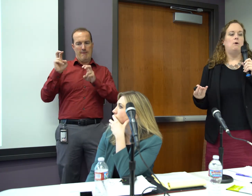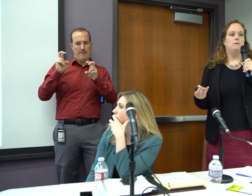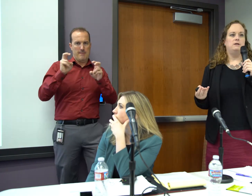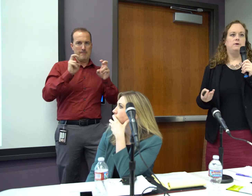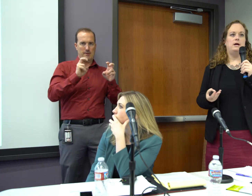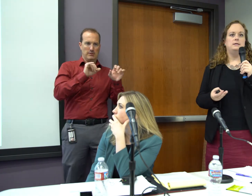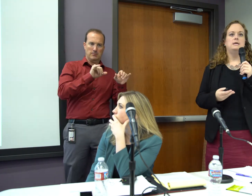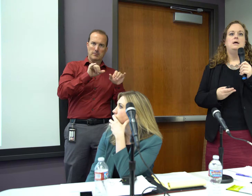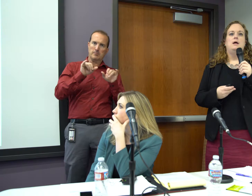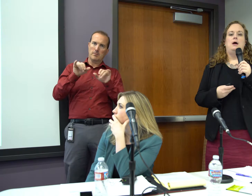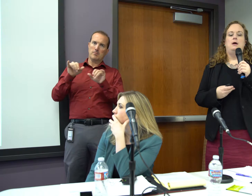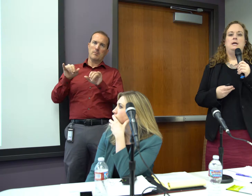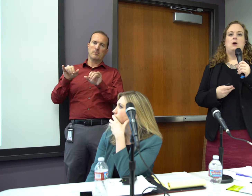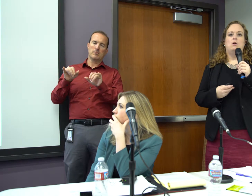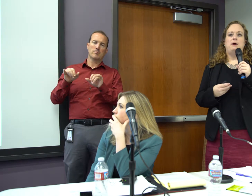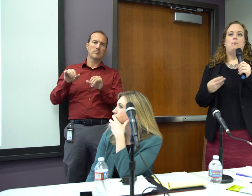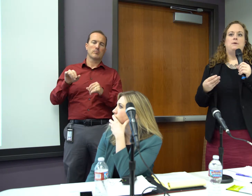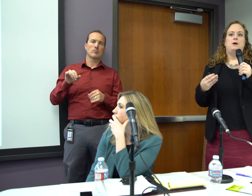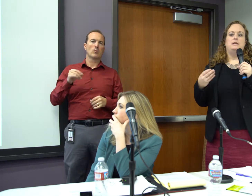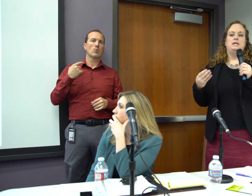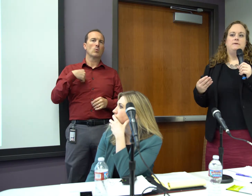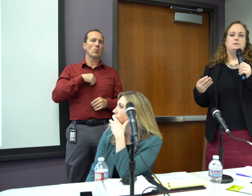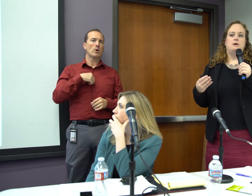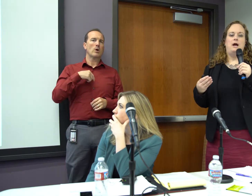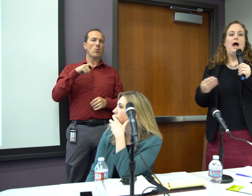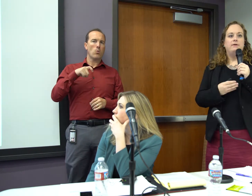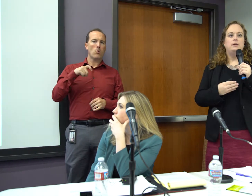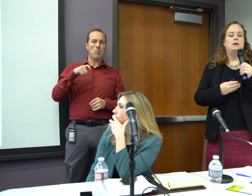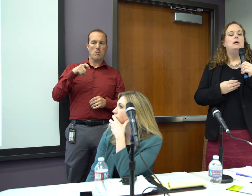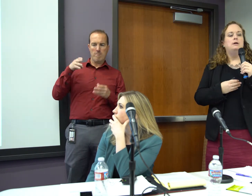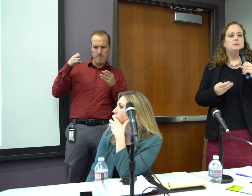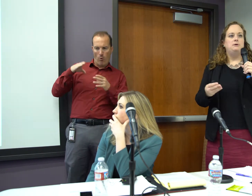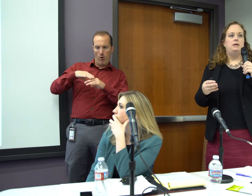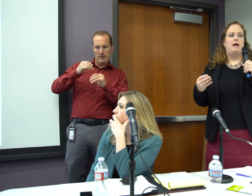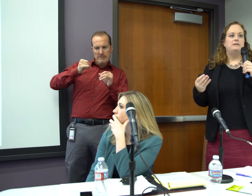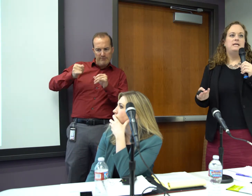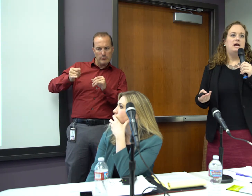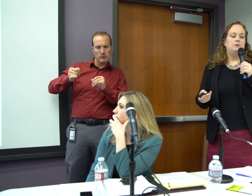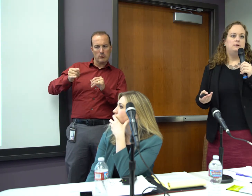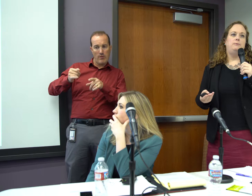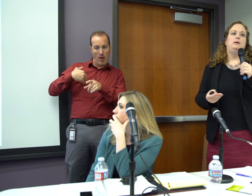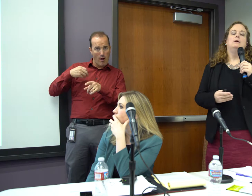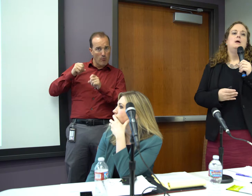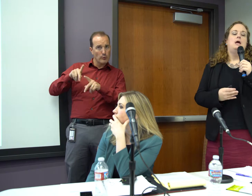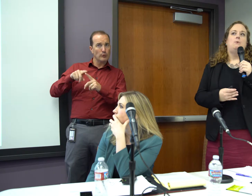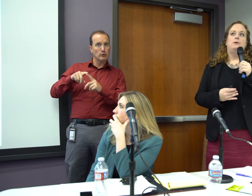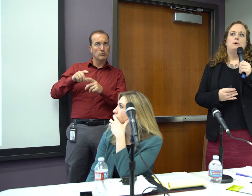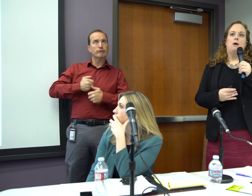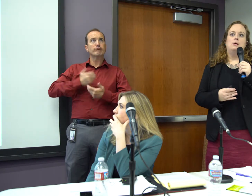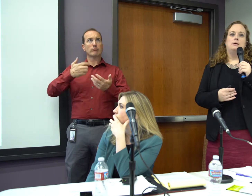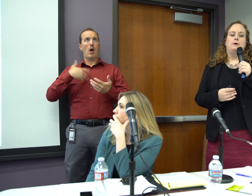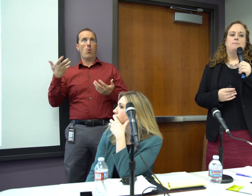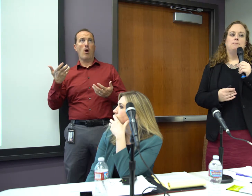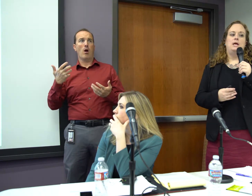running through all of the different guidance. It's all about whether or not the individuals are having an opportunity to have a say in what they're doing, and